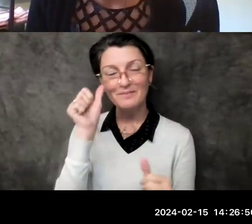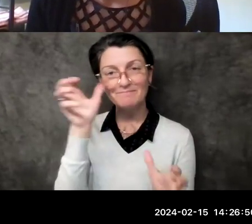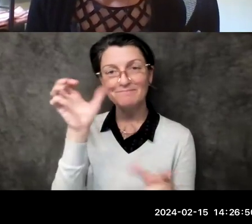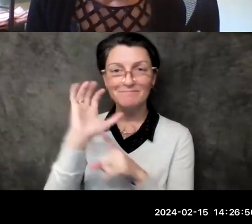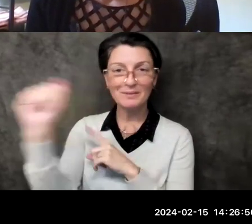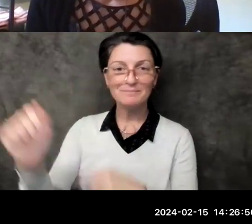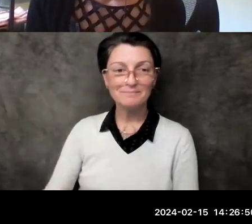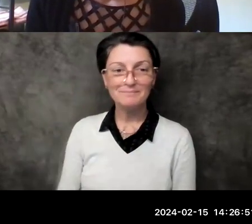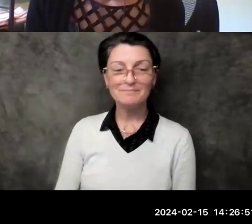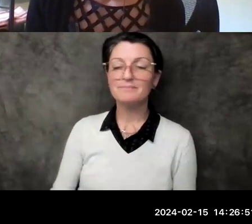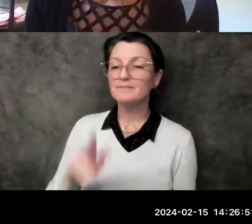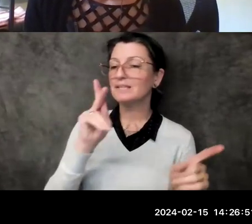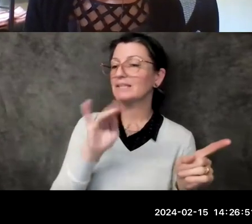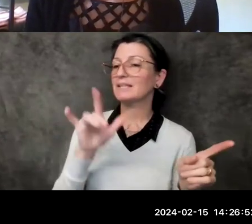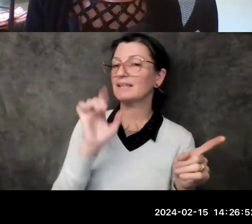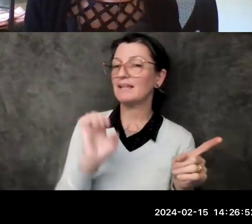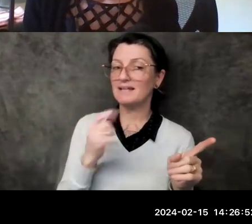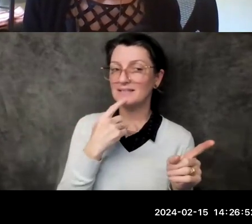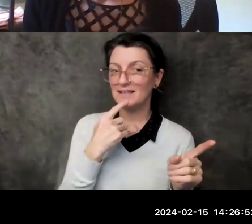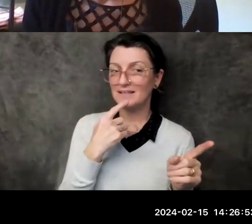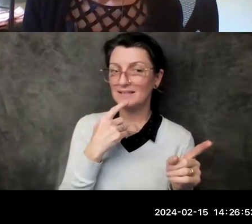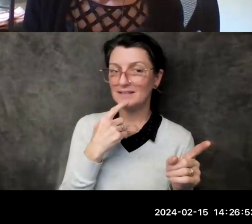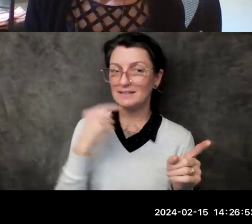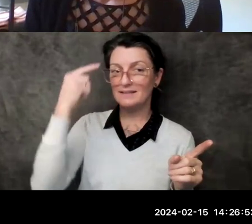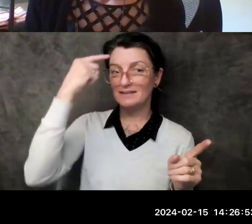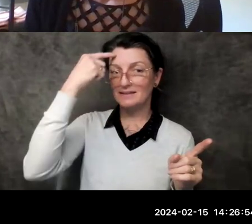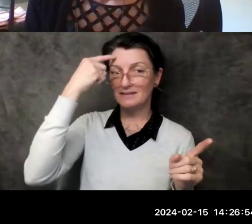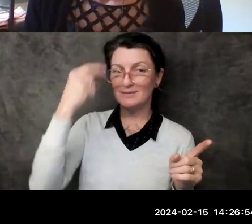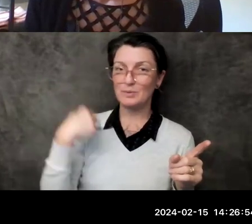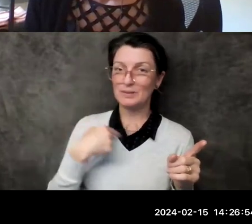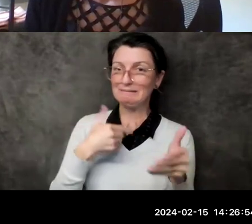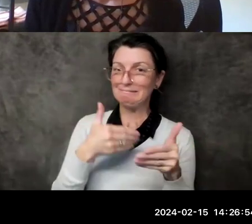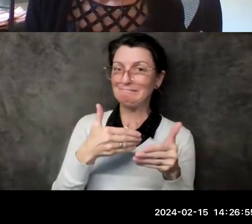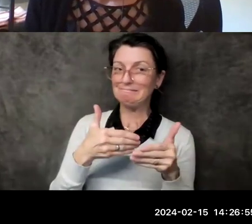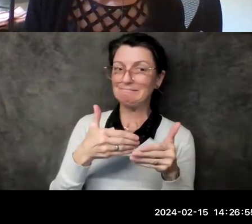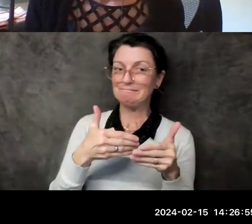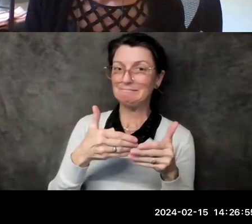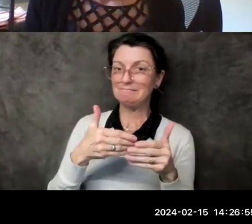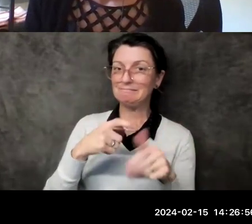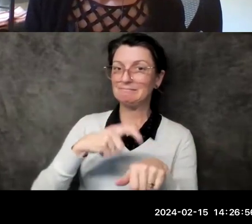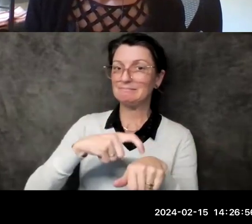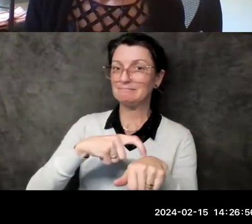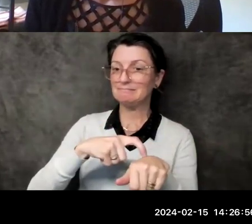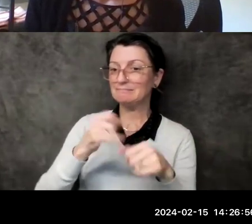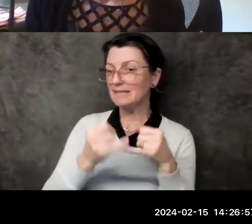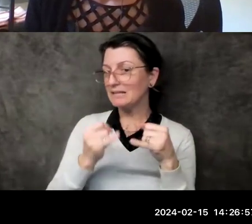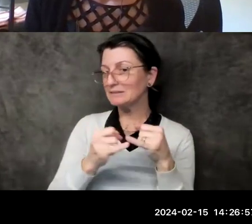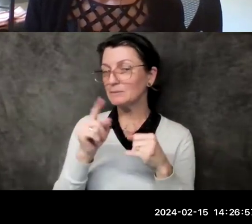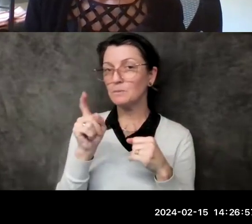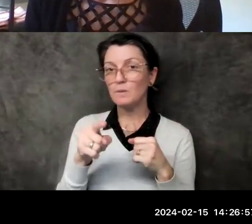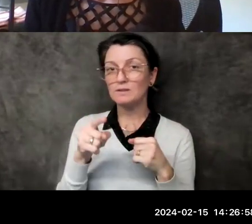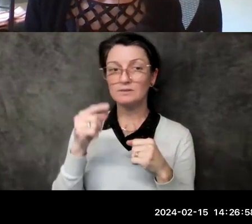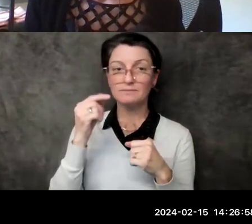you. Yeah. Um, I think we're kind of getting to the point where we're almost at the last question.